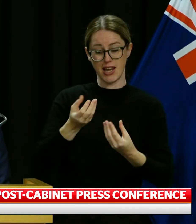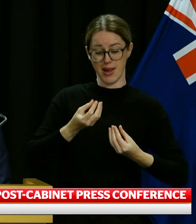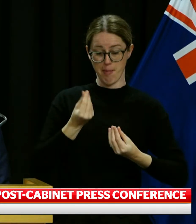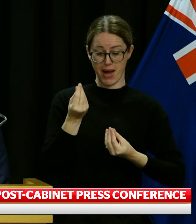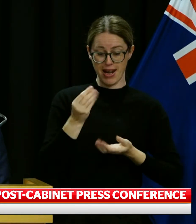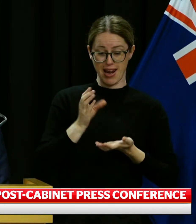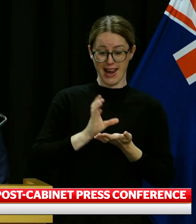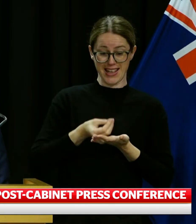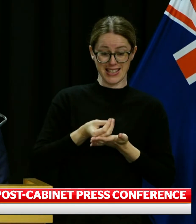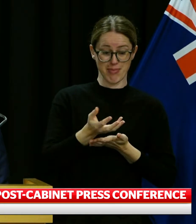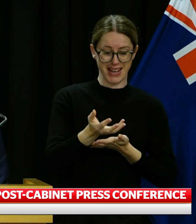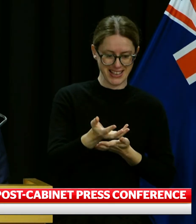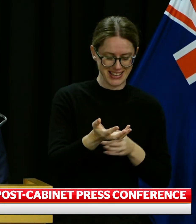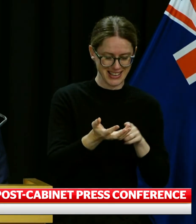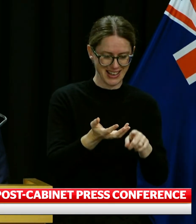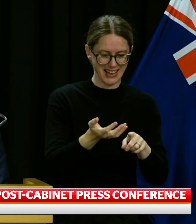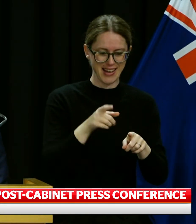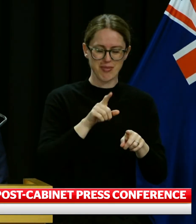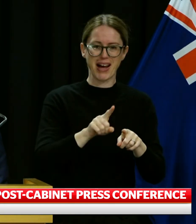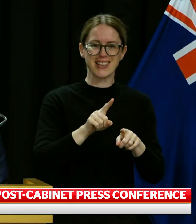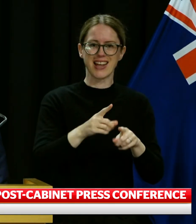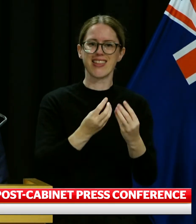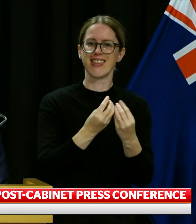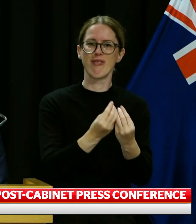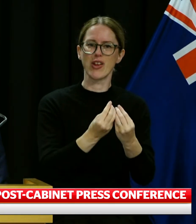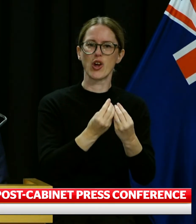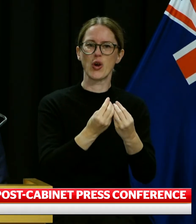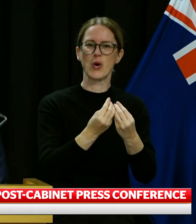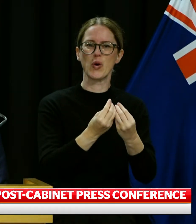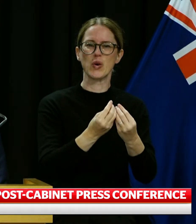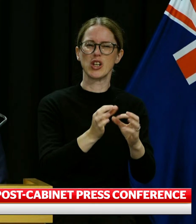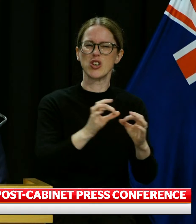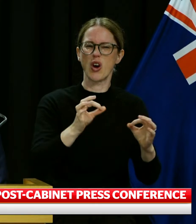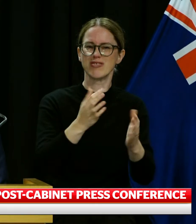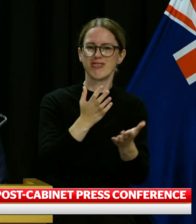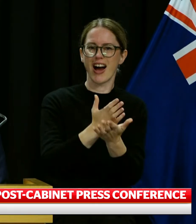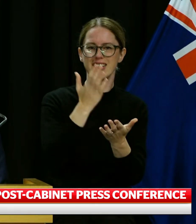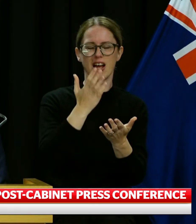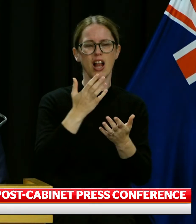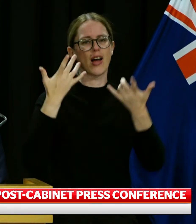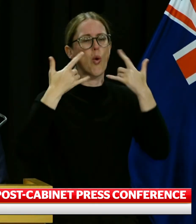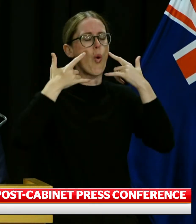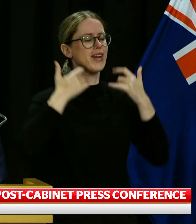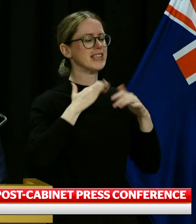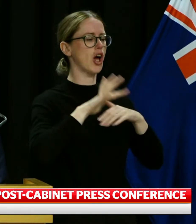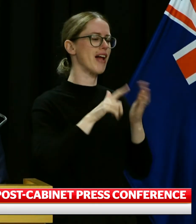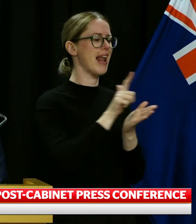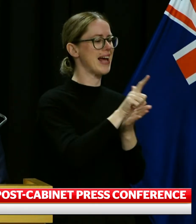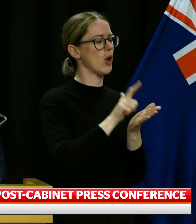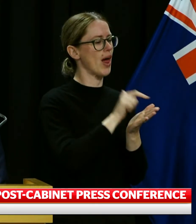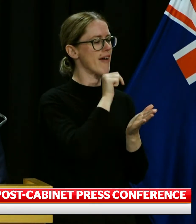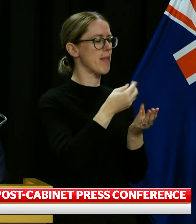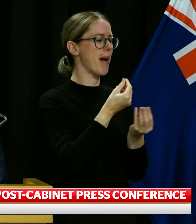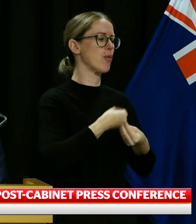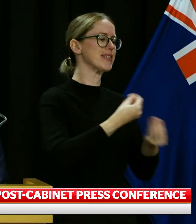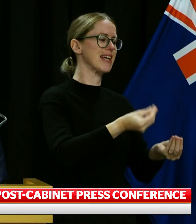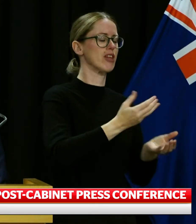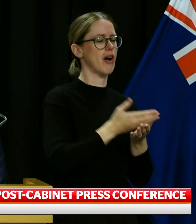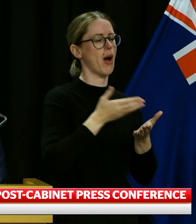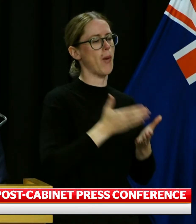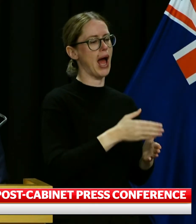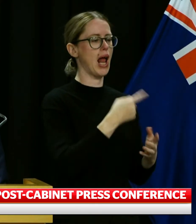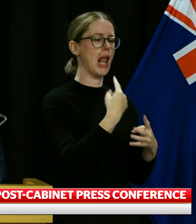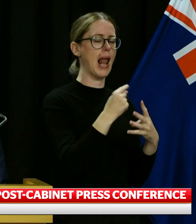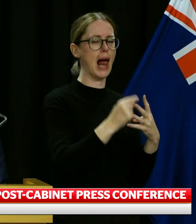money. The auditing is done on a legal basis of whether the money was appropriated